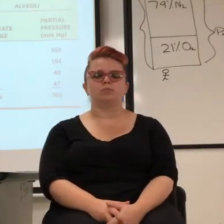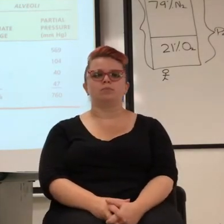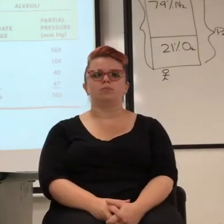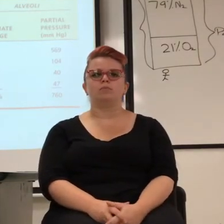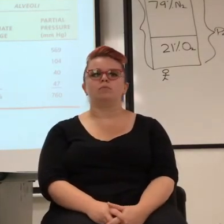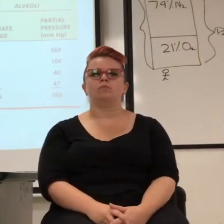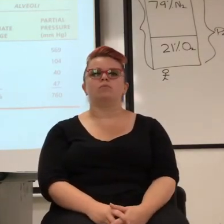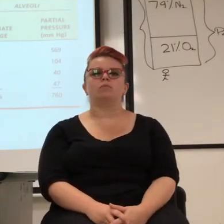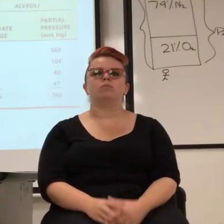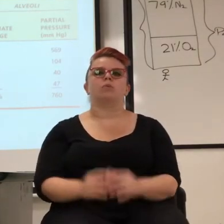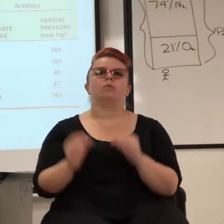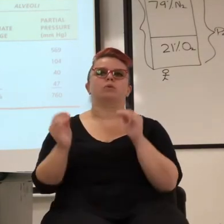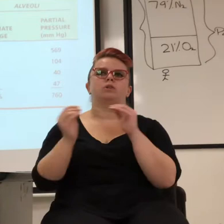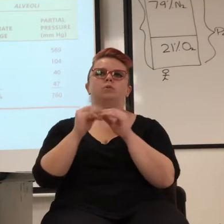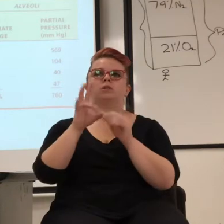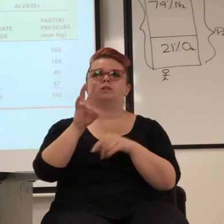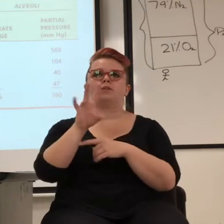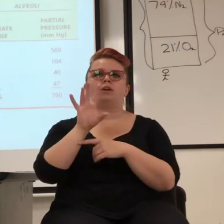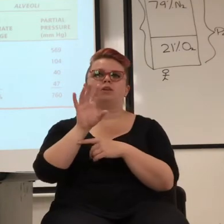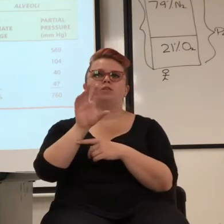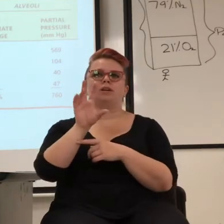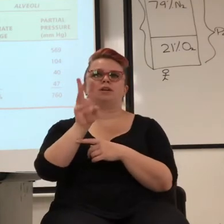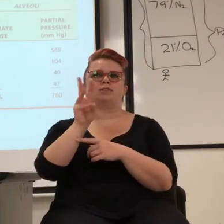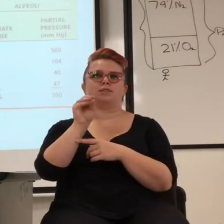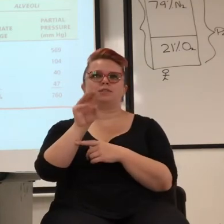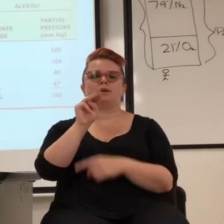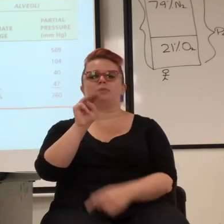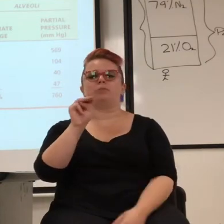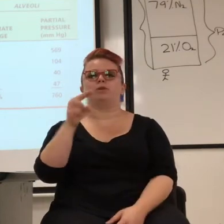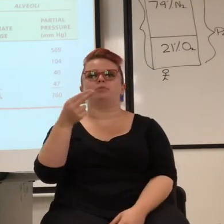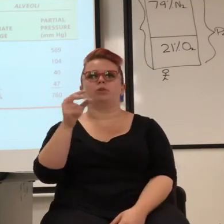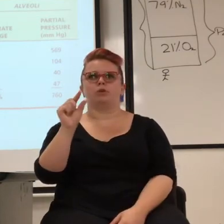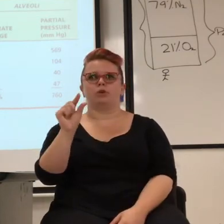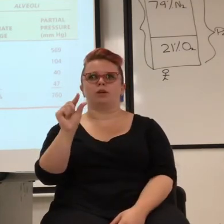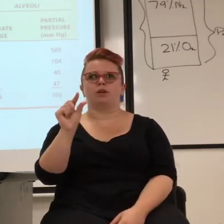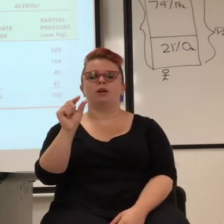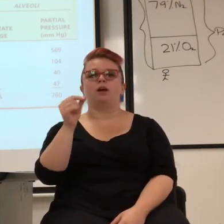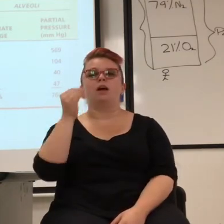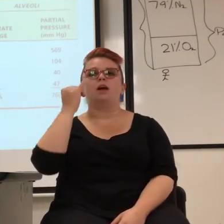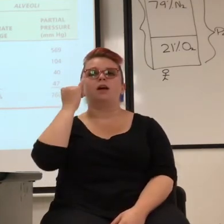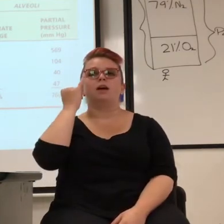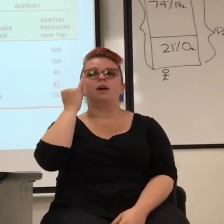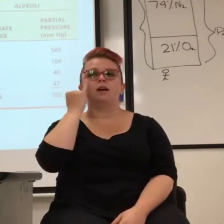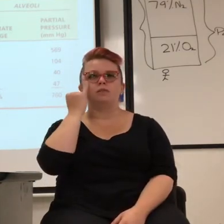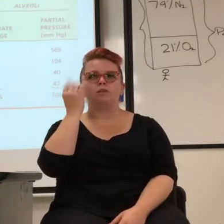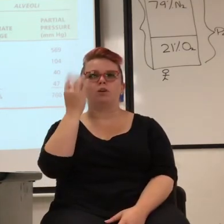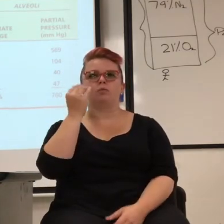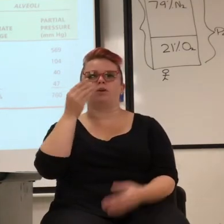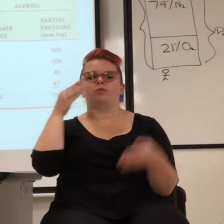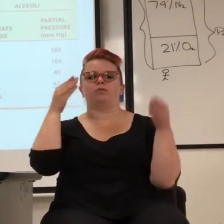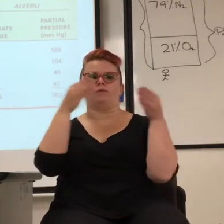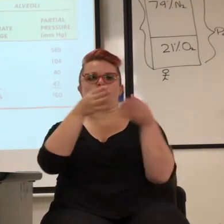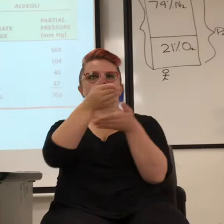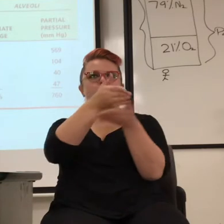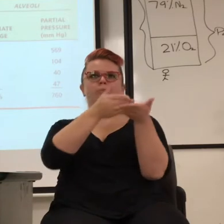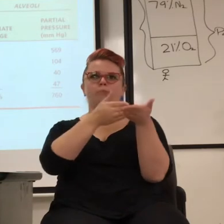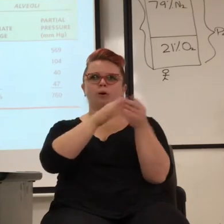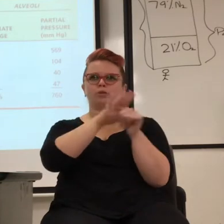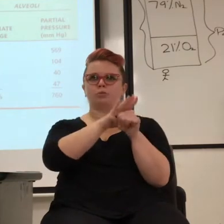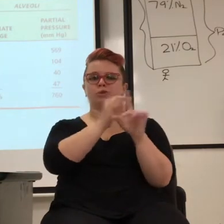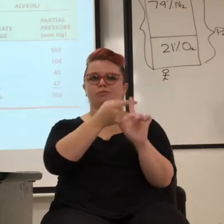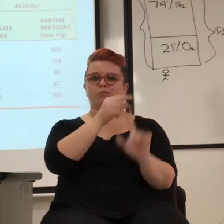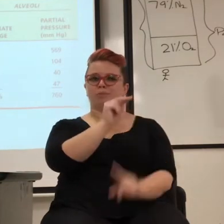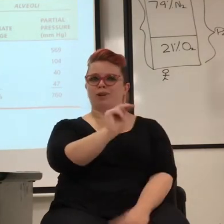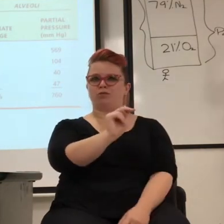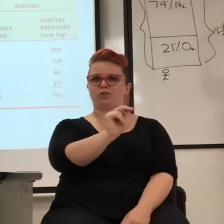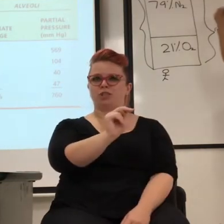is 760 millimeters of mercury. Now, if we want to consider just the partial pressure due to nitrogen, what